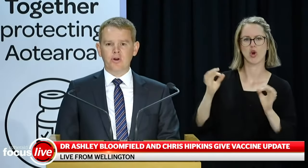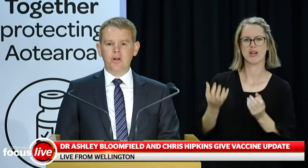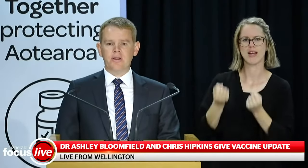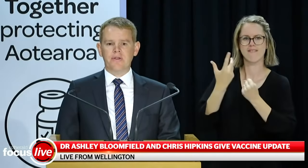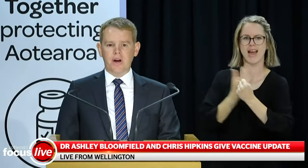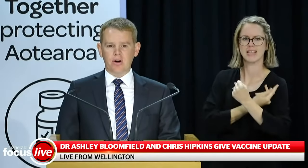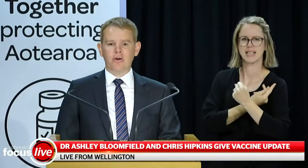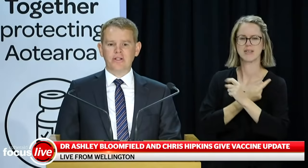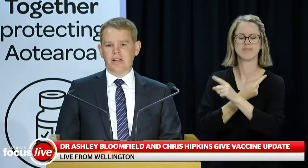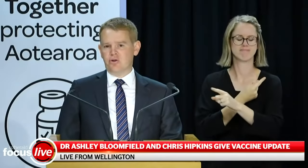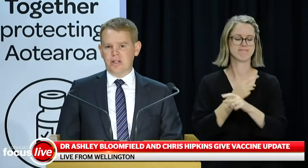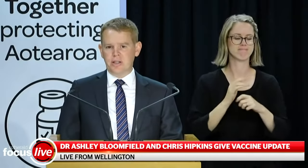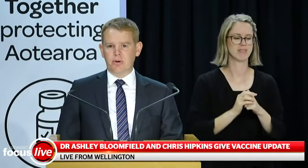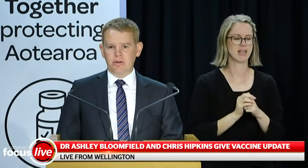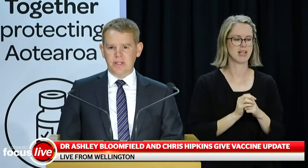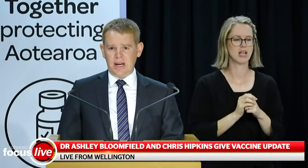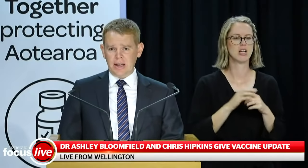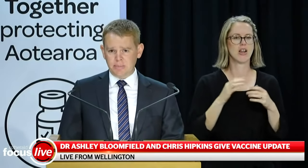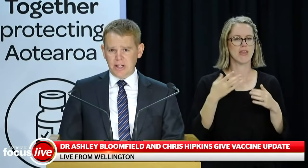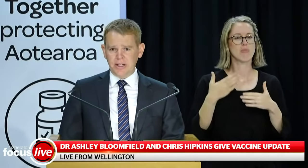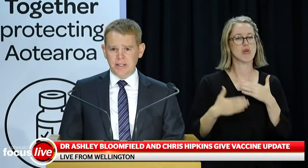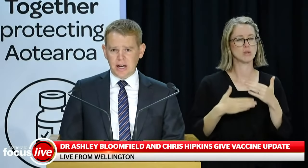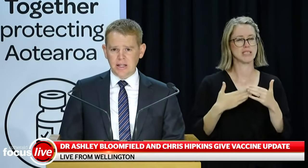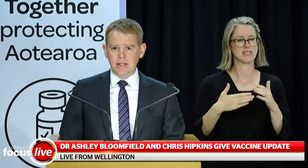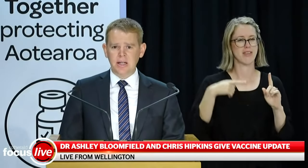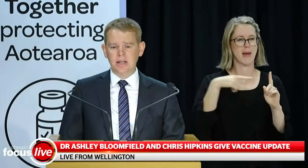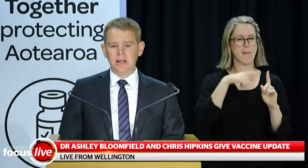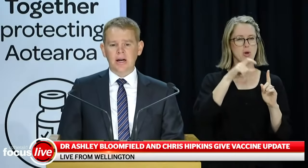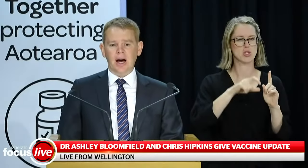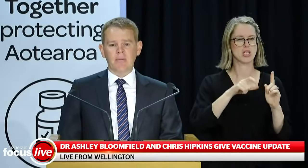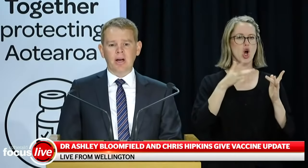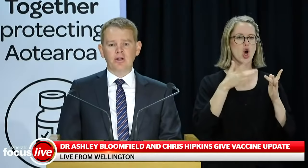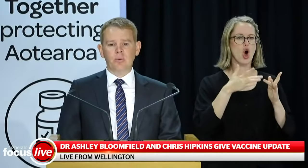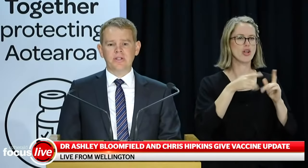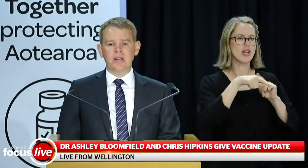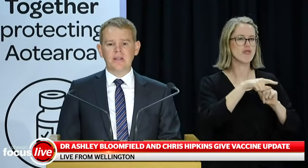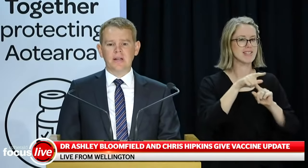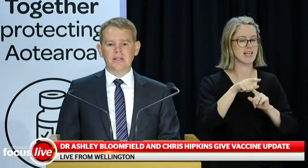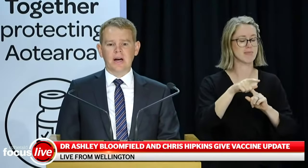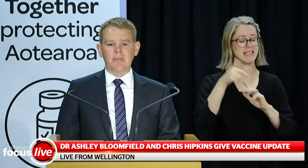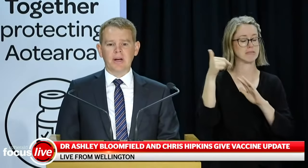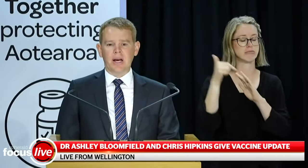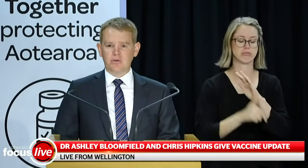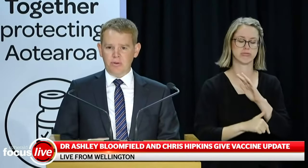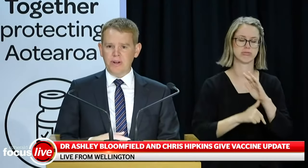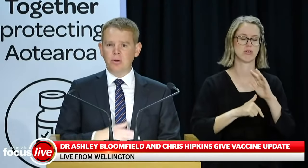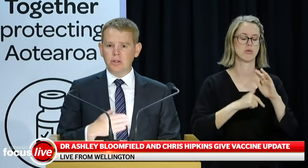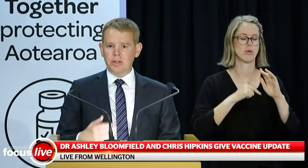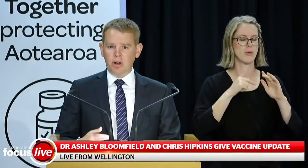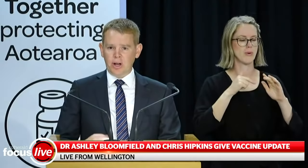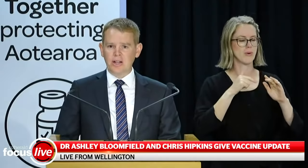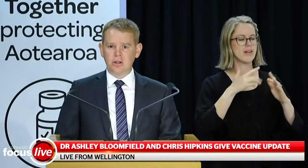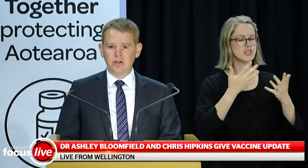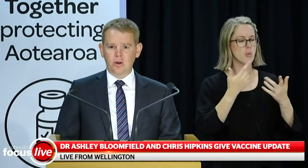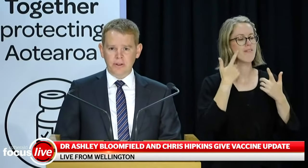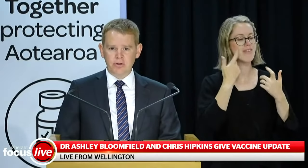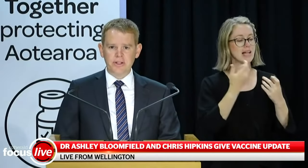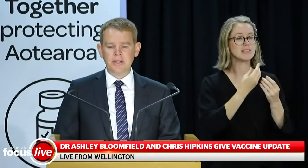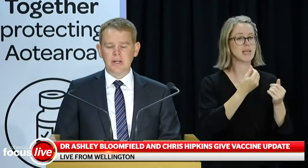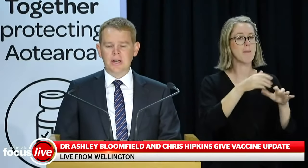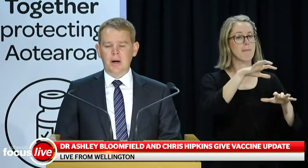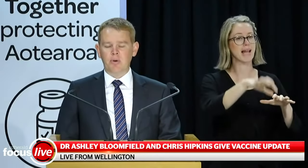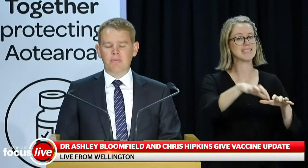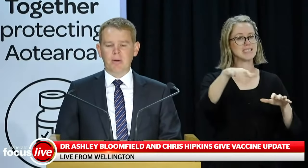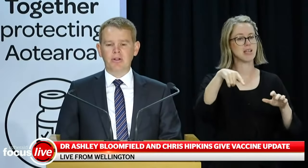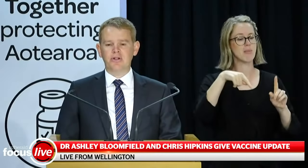appointments? A very thorough contact tracing process has been undertaken here, and you'll see that it has revealed some locations of